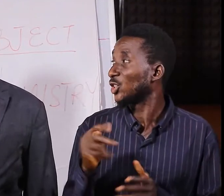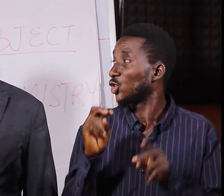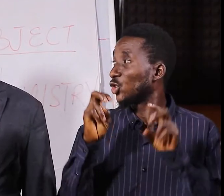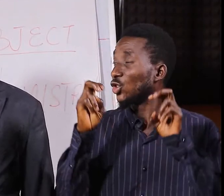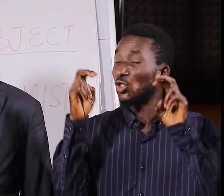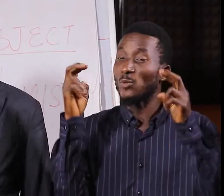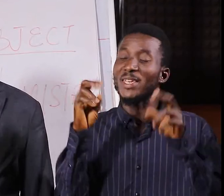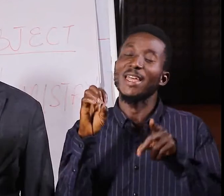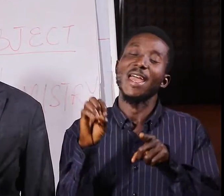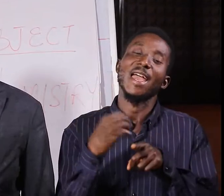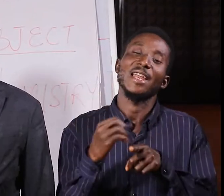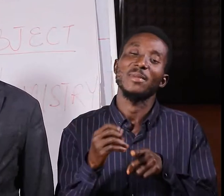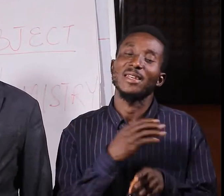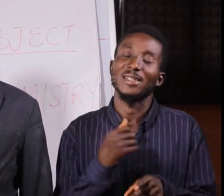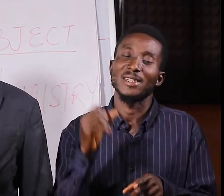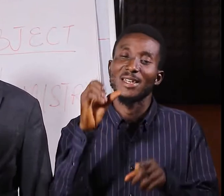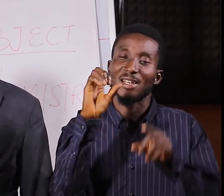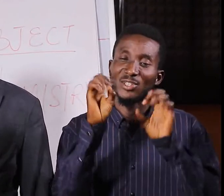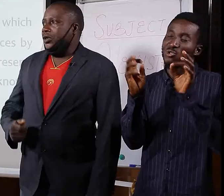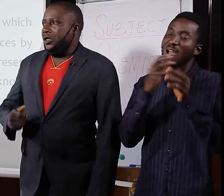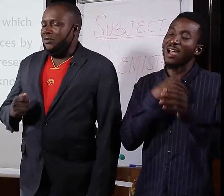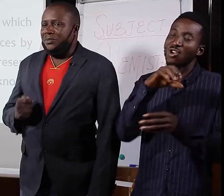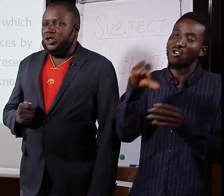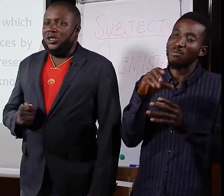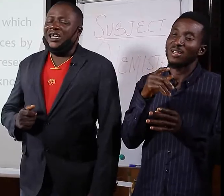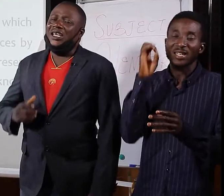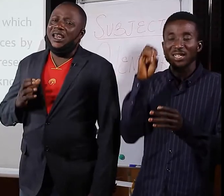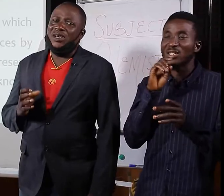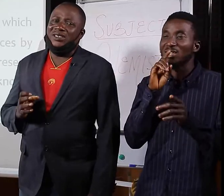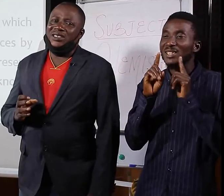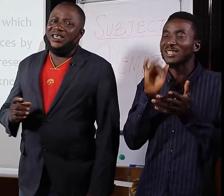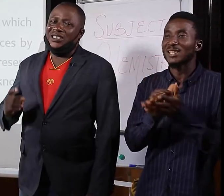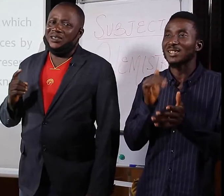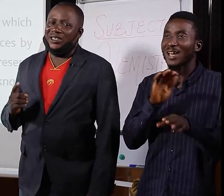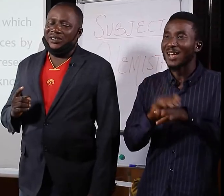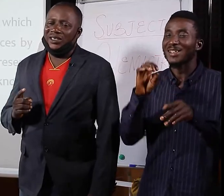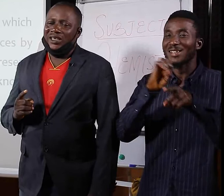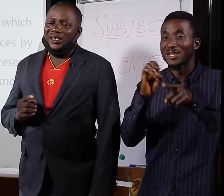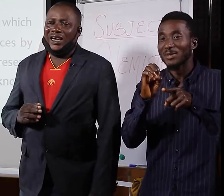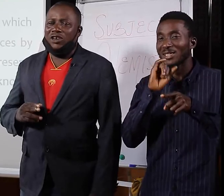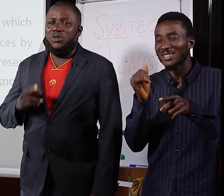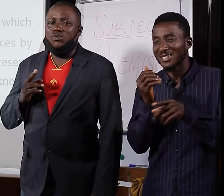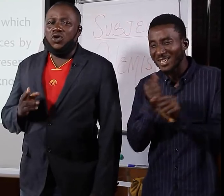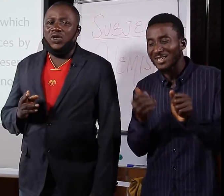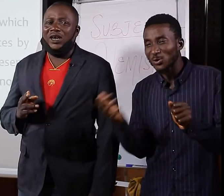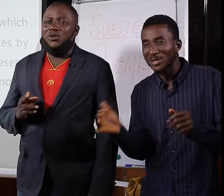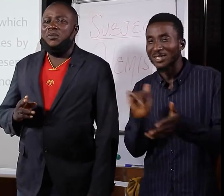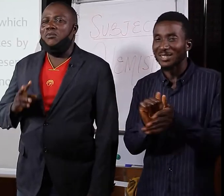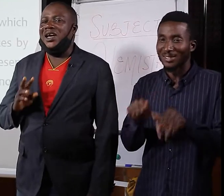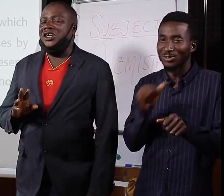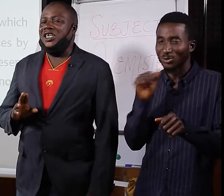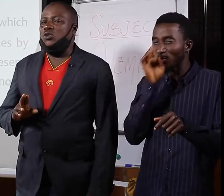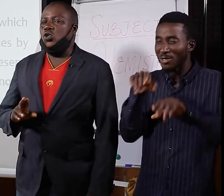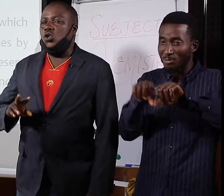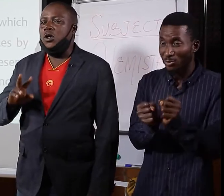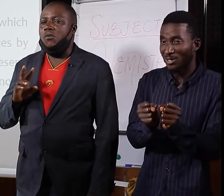and their symbol, and also compound. He made mention that an element is any substance that cannot be broken down by